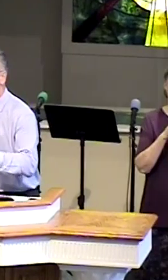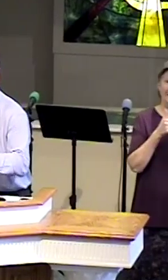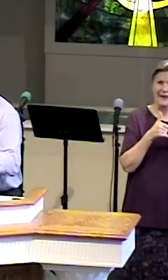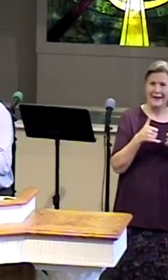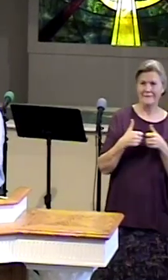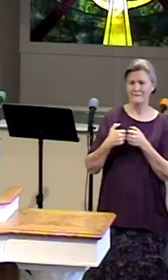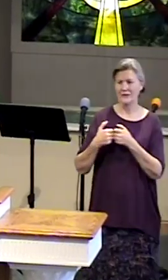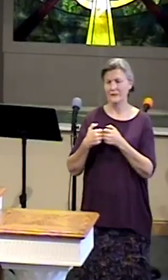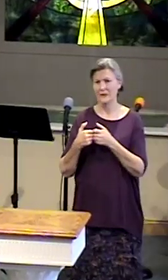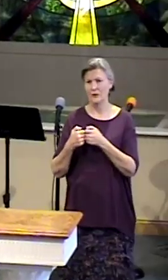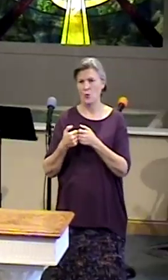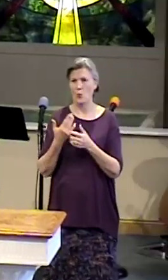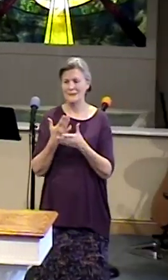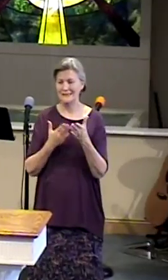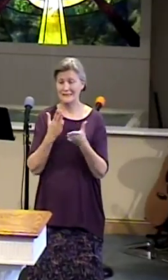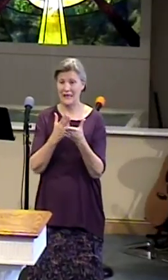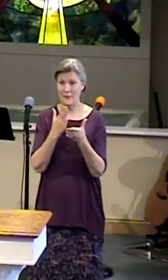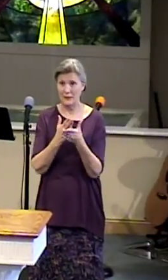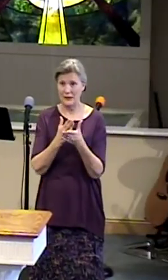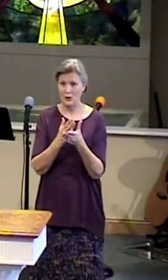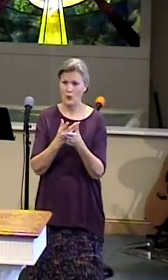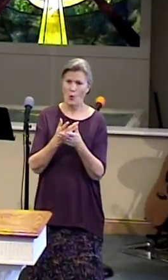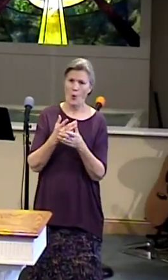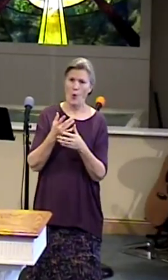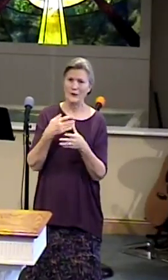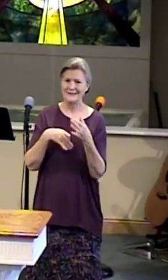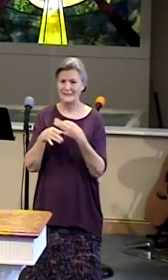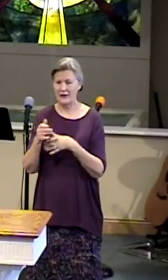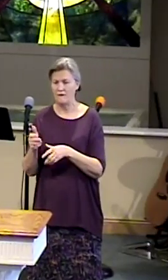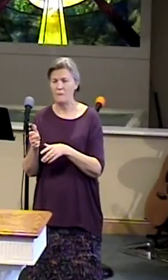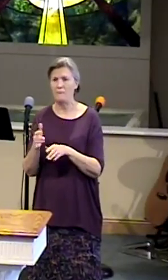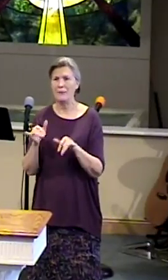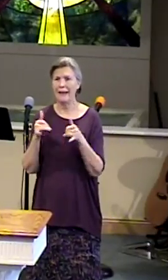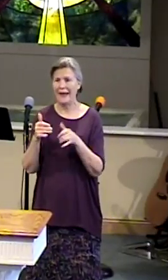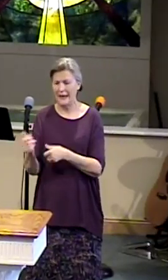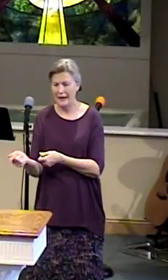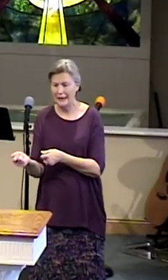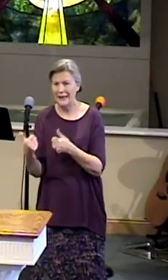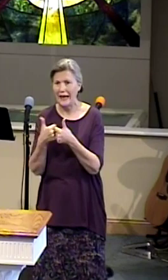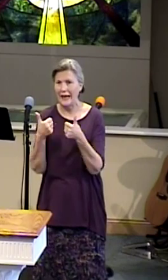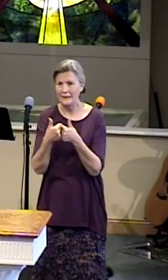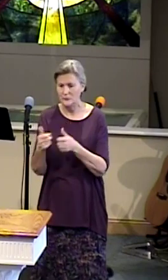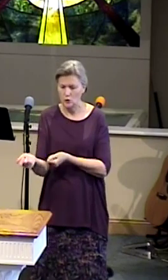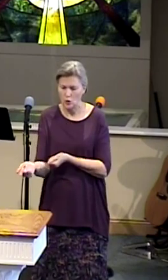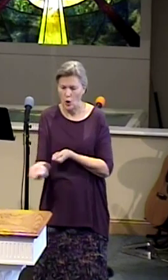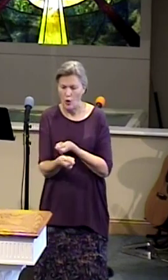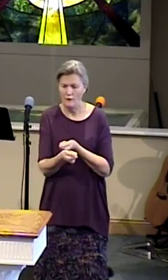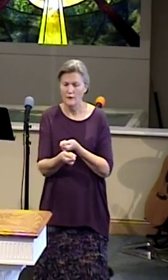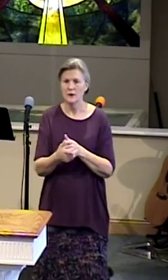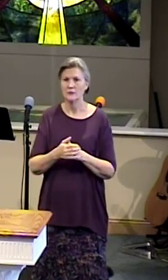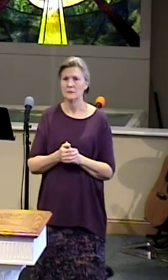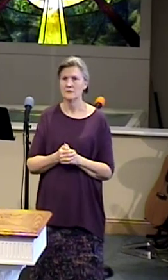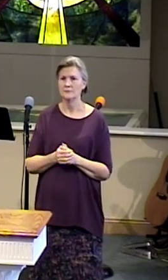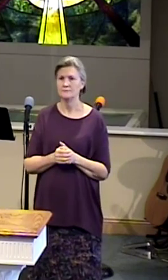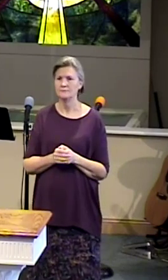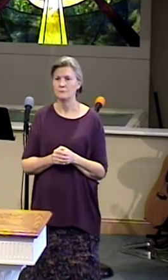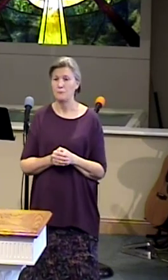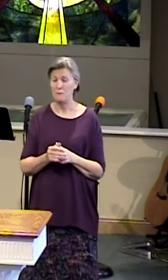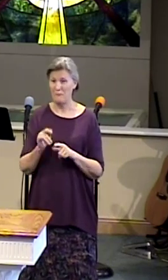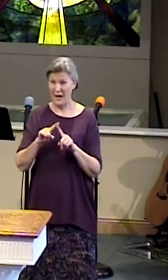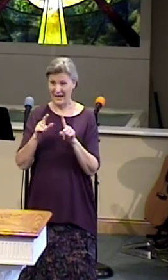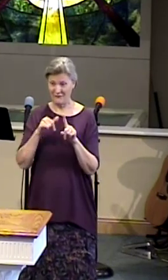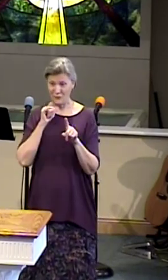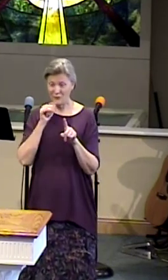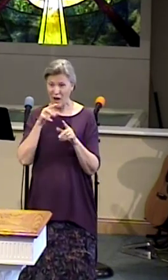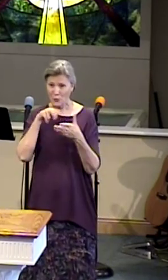you? Playing golf is not a sin, but if you haven't read your Bible for a week, it is. Because it has taken a precedent over